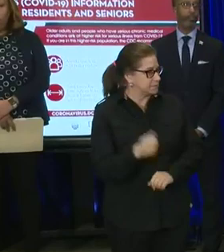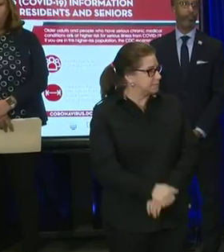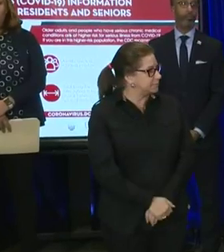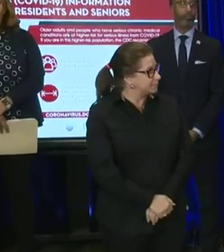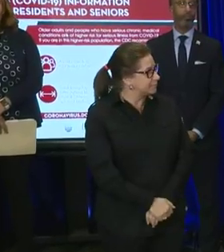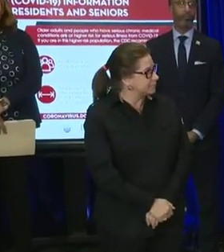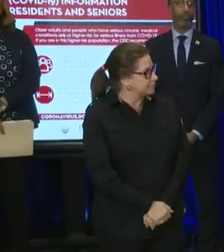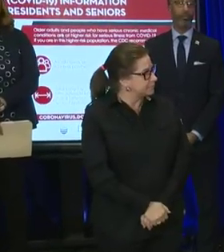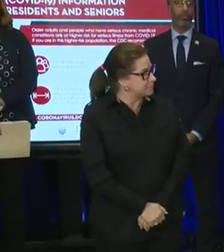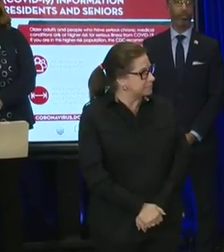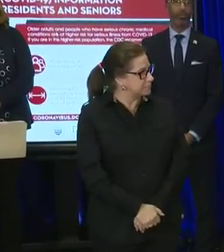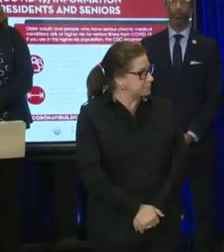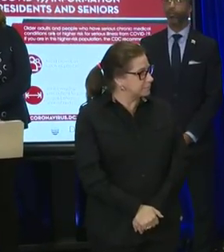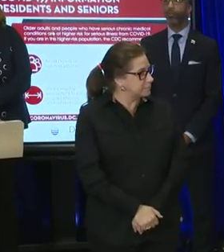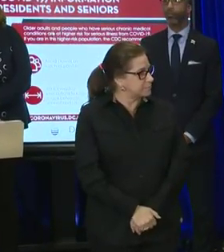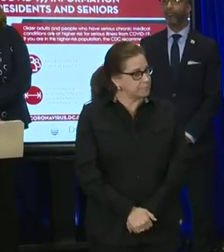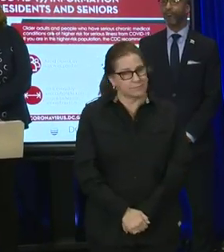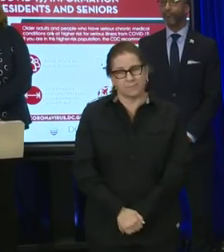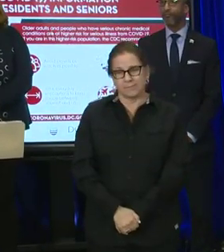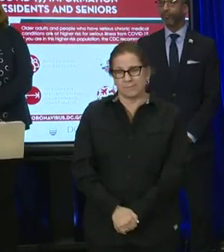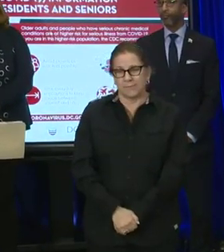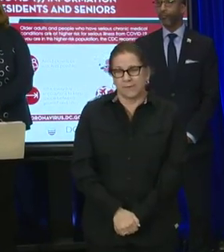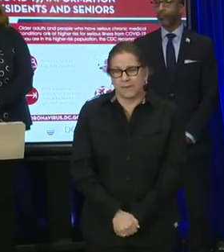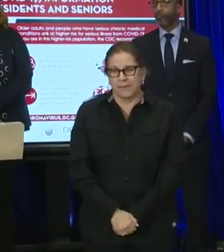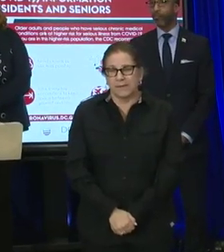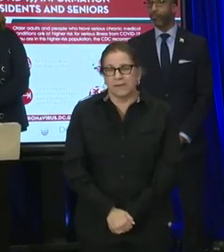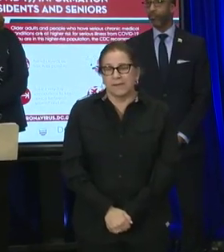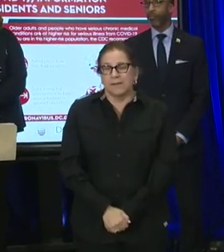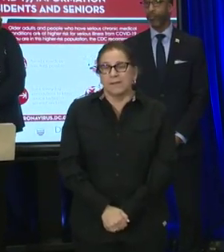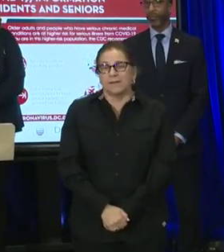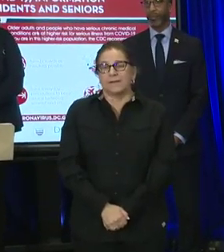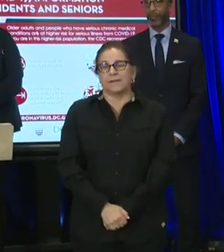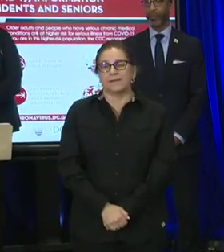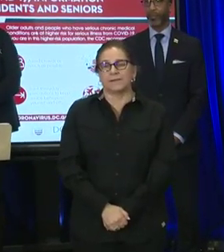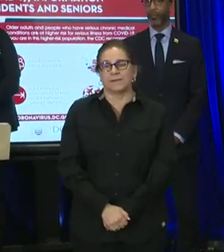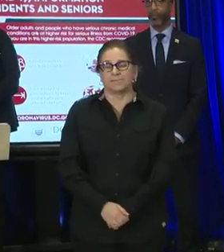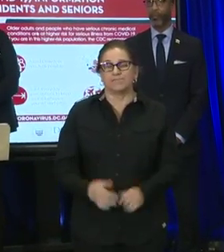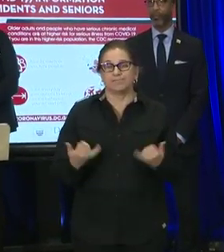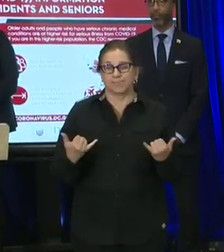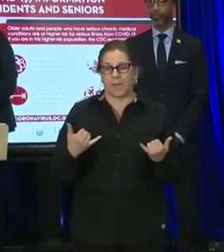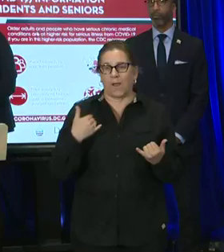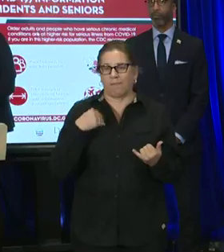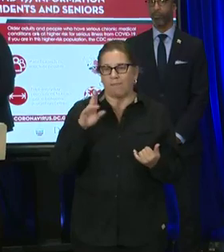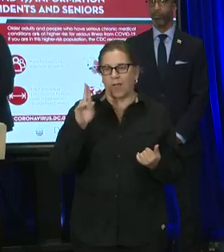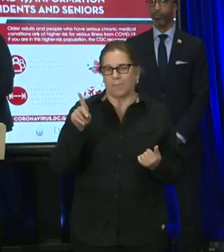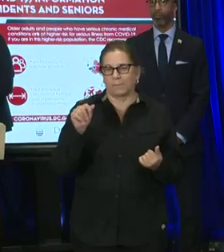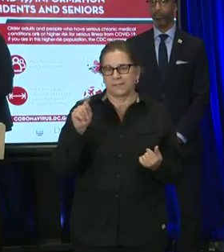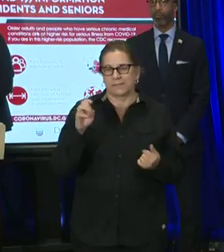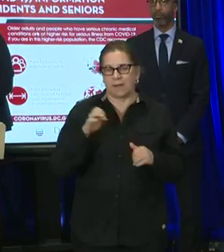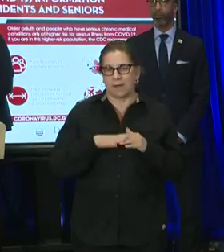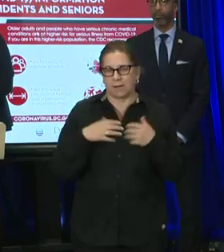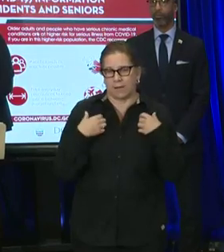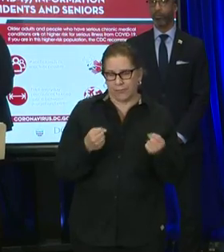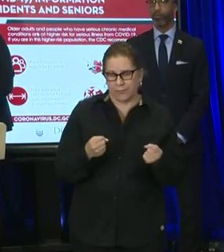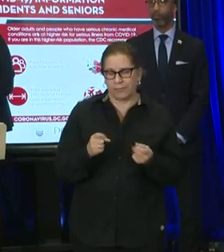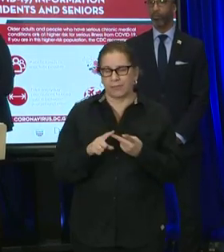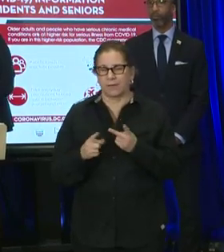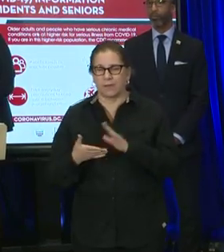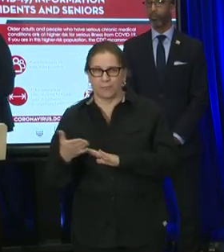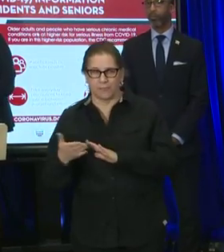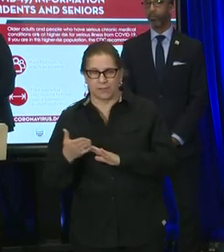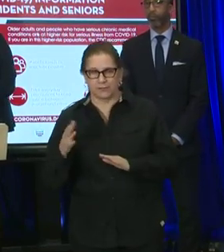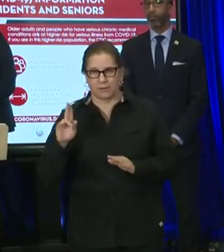So that's our health update, some updates on operations and updates on